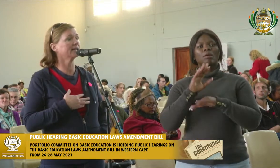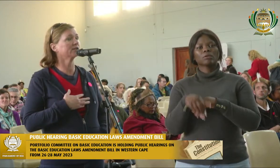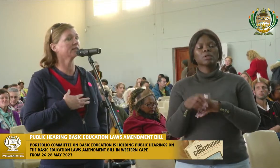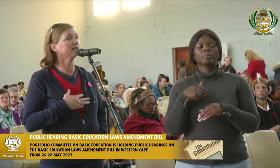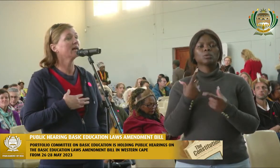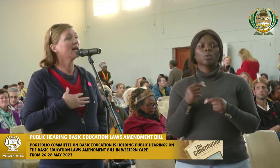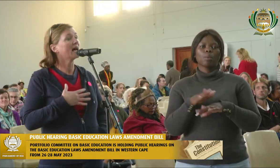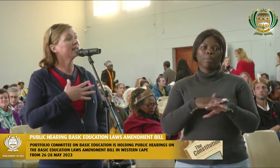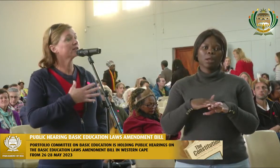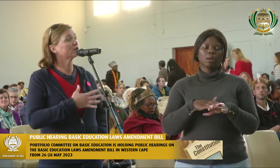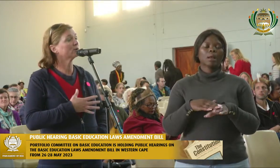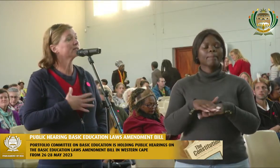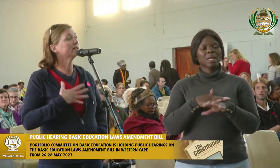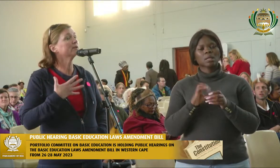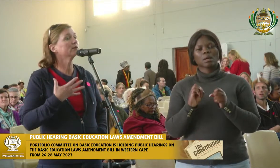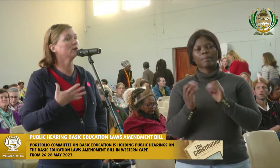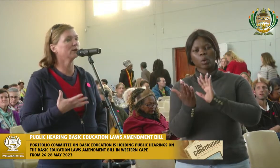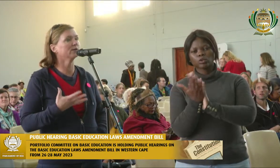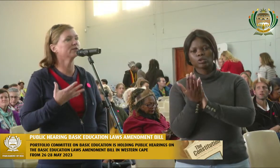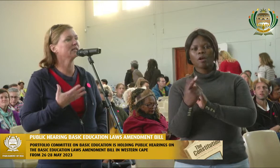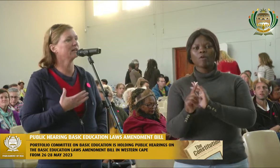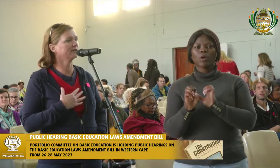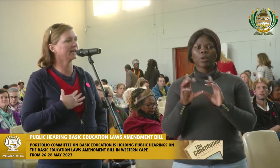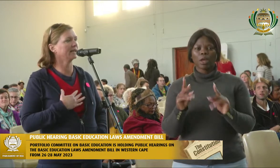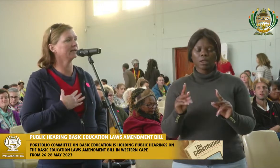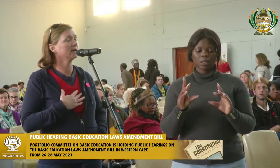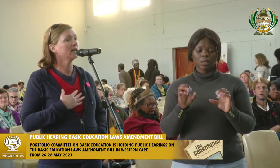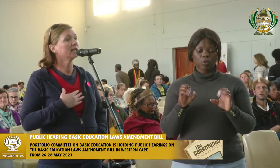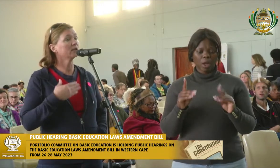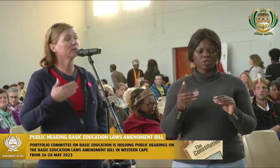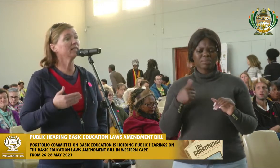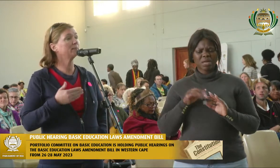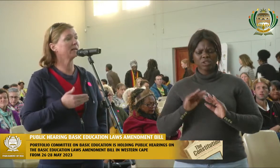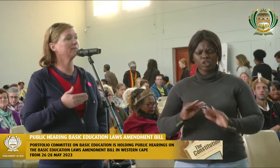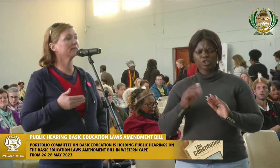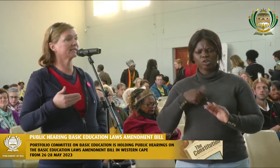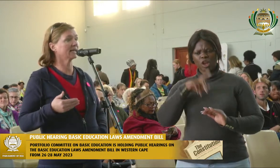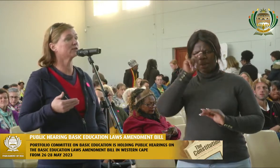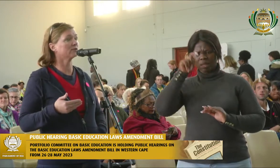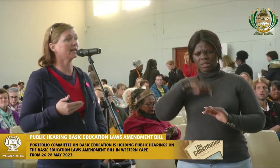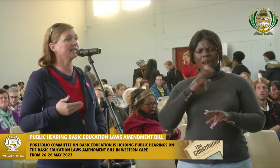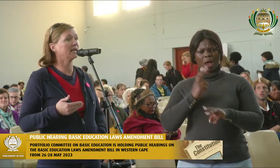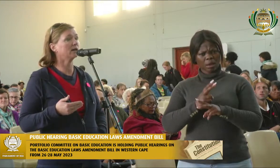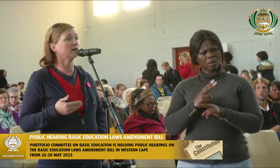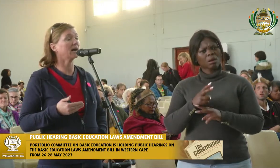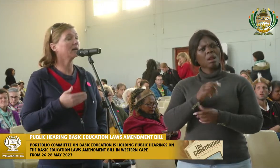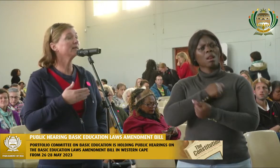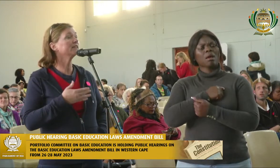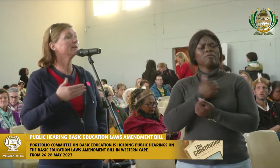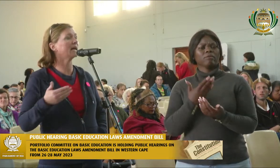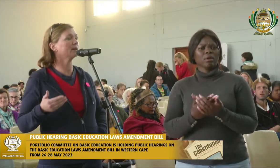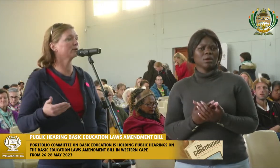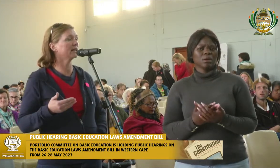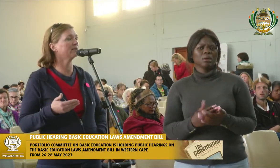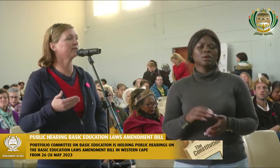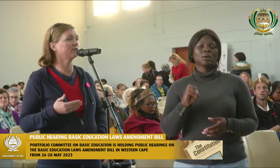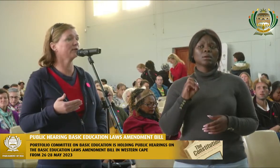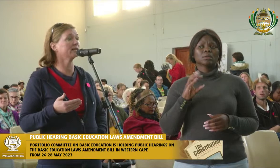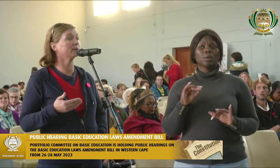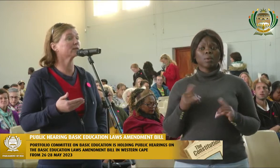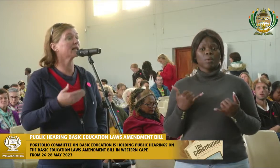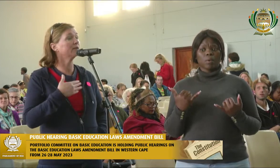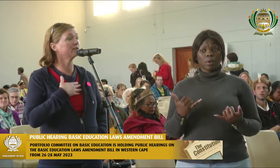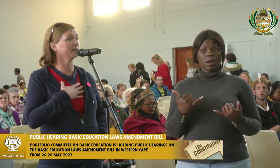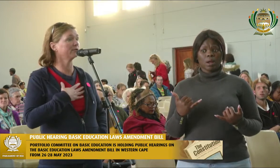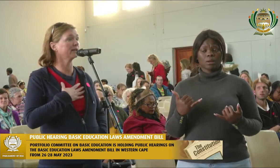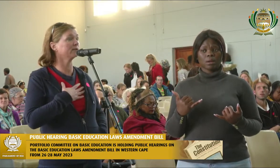his education, and I taught him to learn to love again. Now, the way the Bella Bill stands right now, I wouldn't have been able to have that